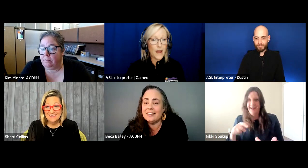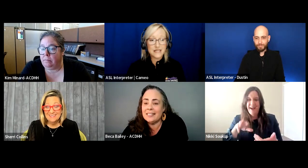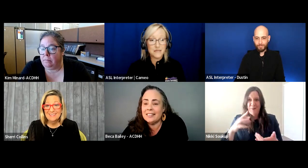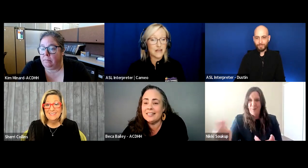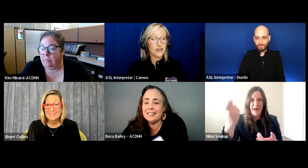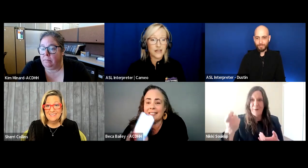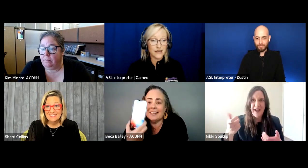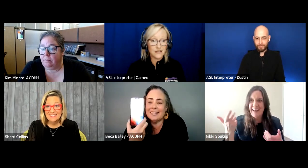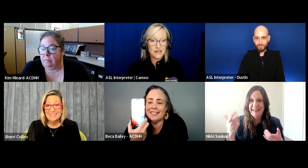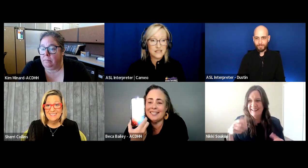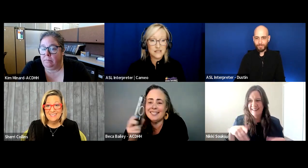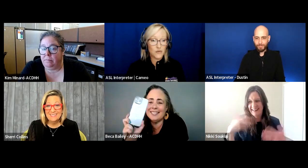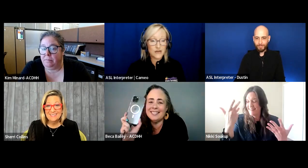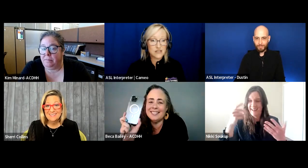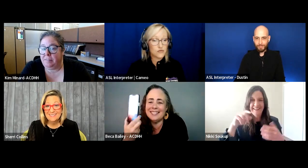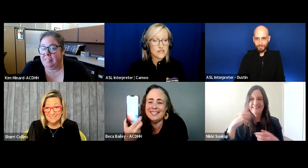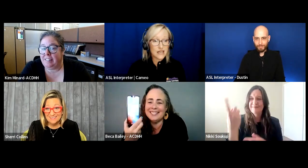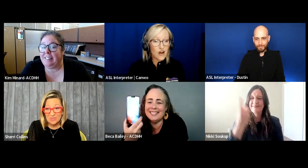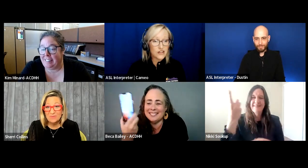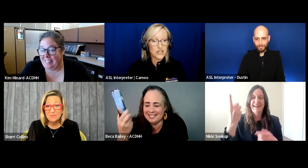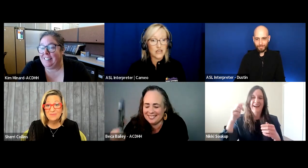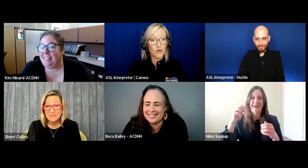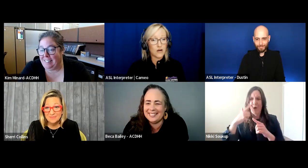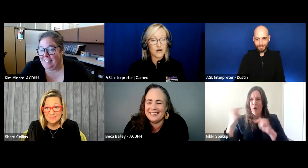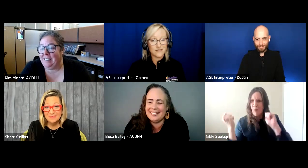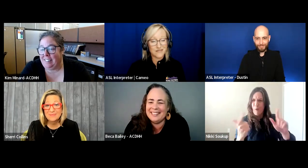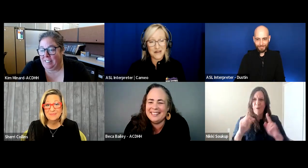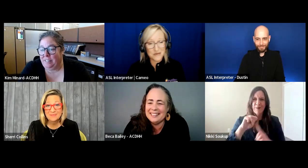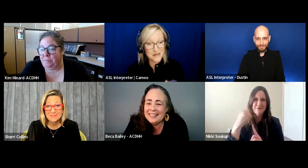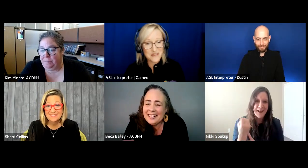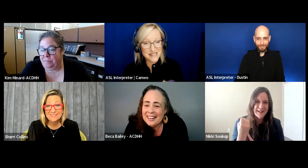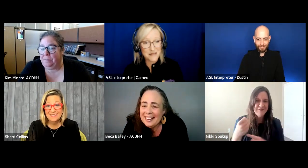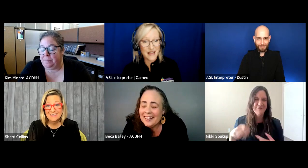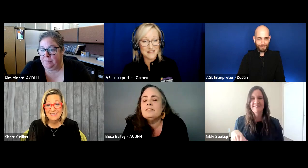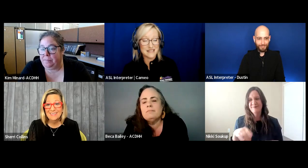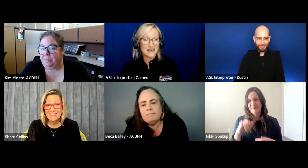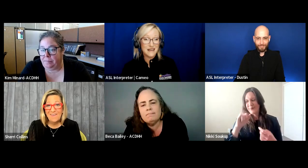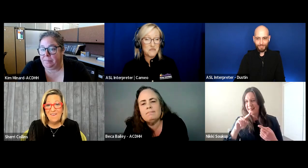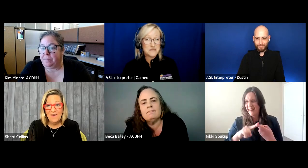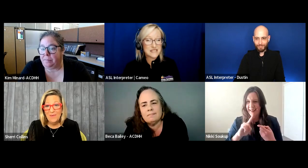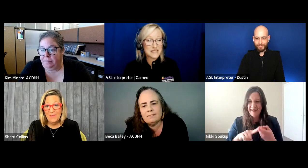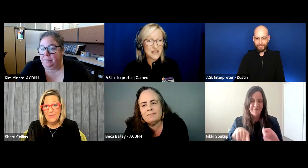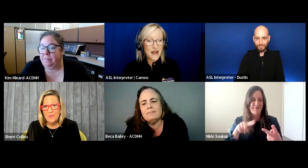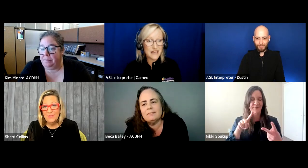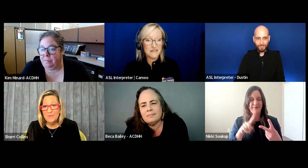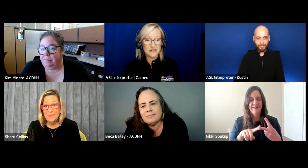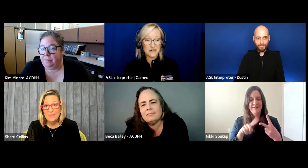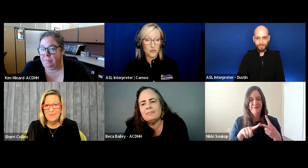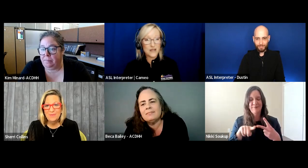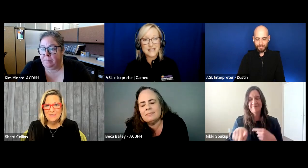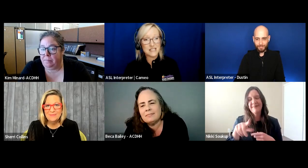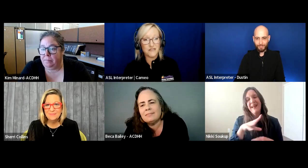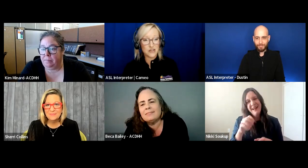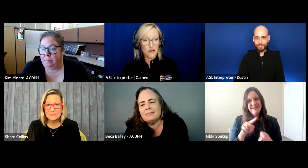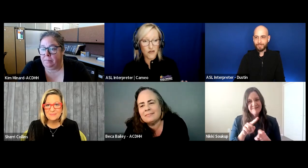a way to be alerted, whether it's through technology or, I don't know, something else, some kind of